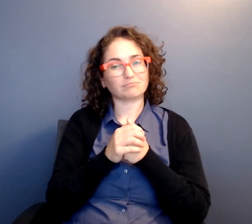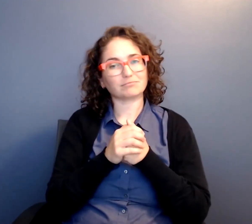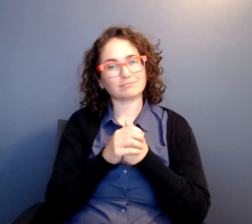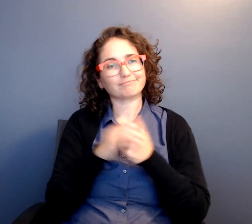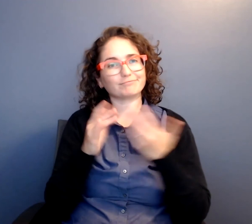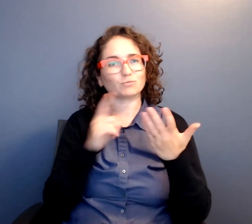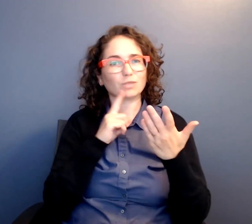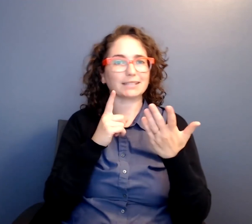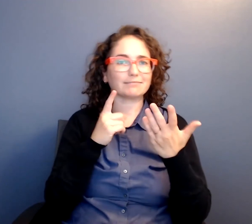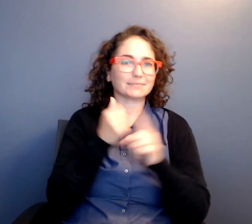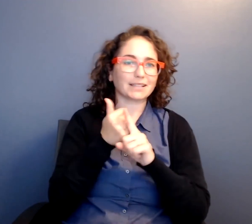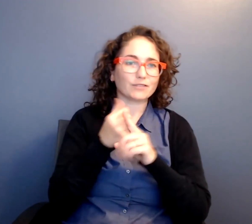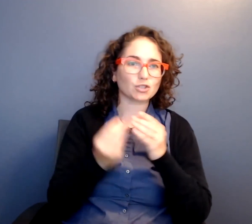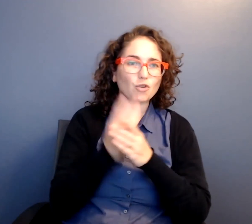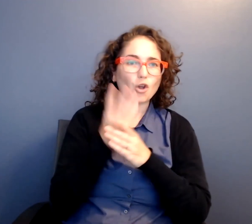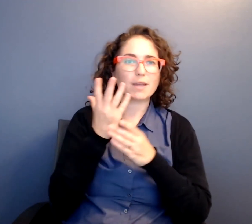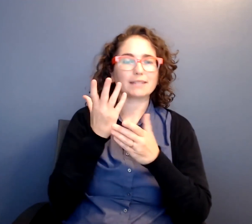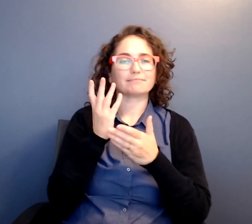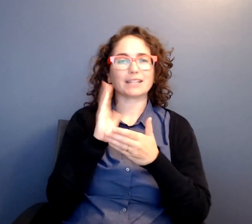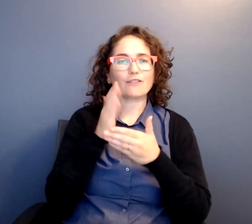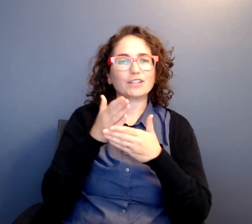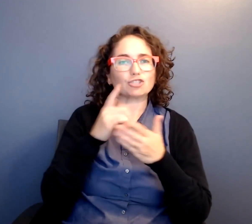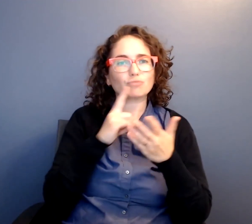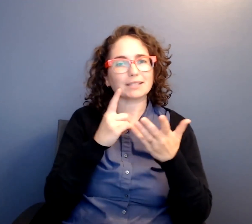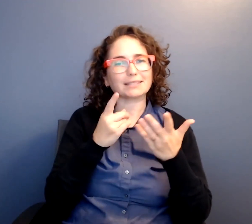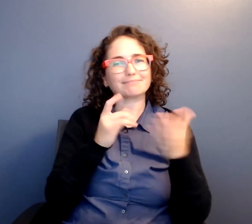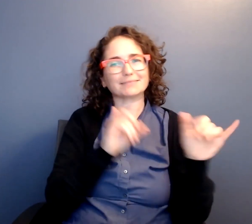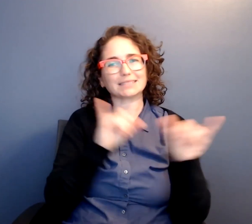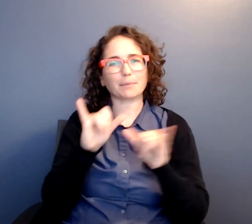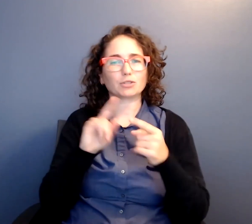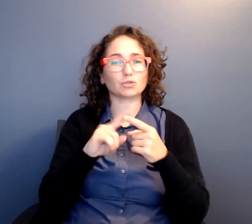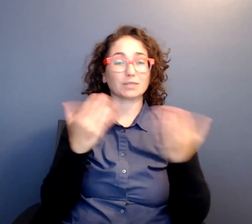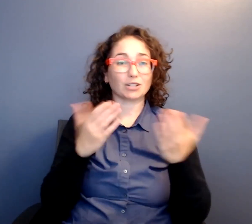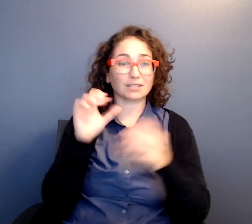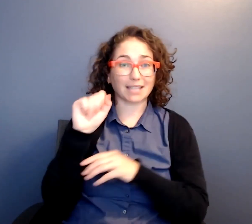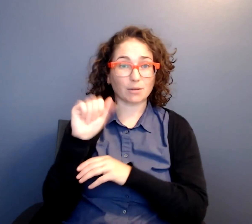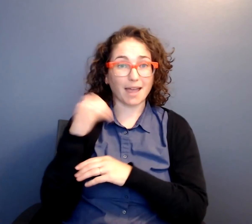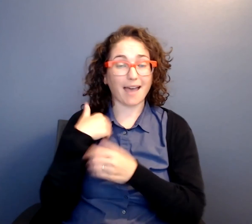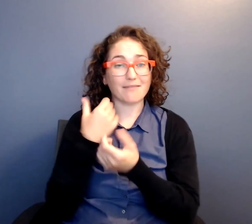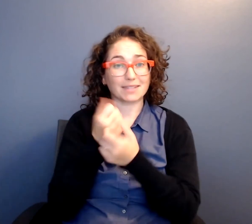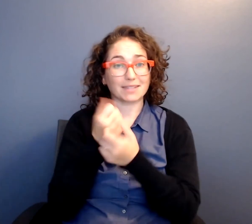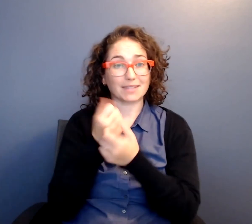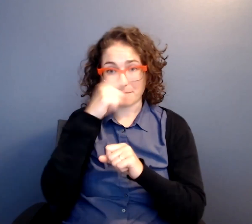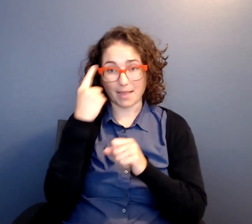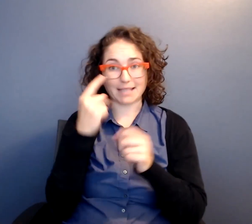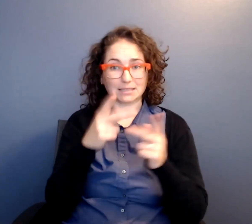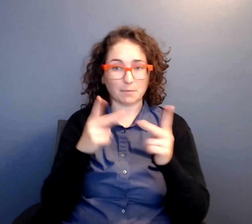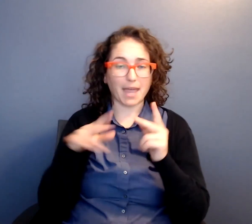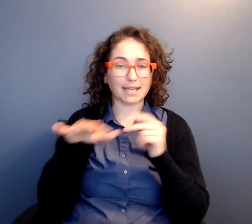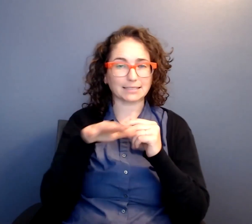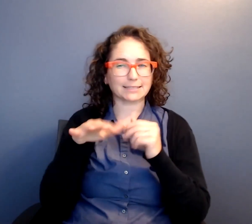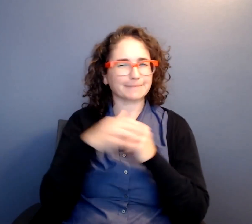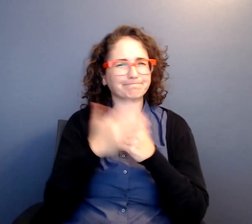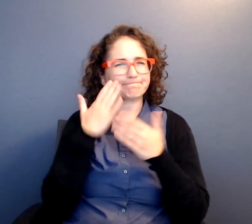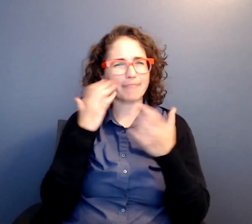a growing intervention. Is very similar to, if you're in Sacramento, there's the Safe Black Space. I'm not sure how